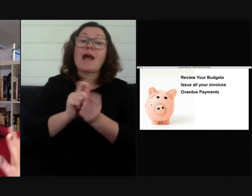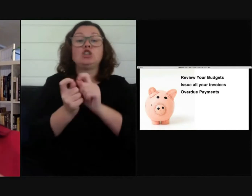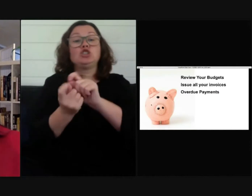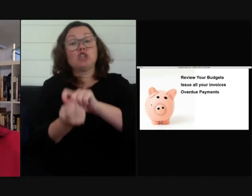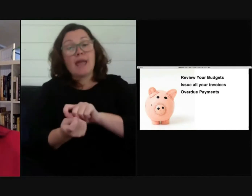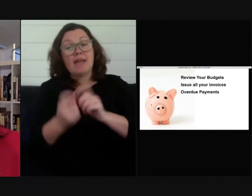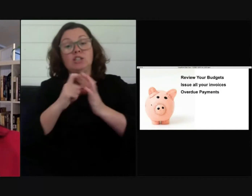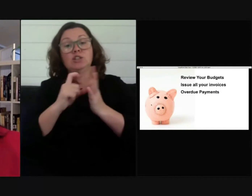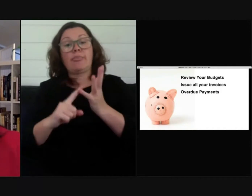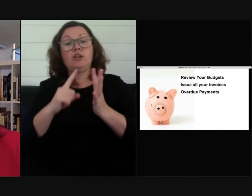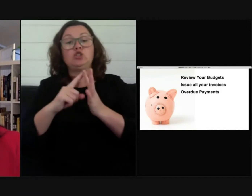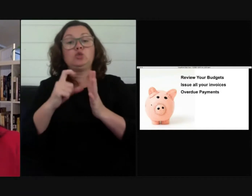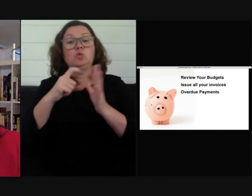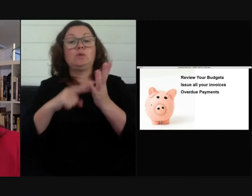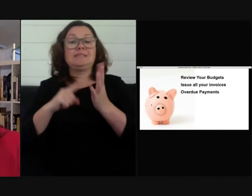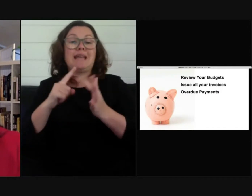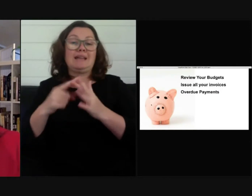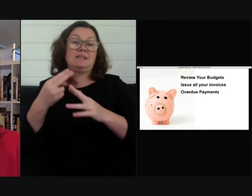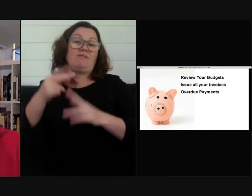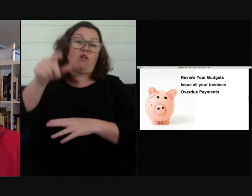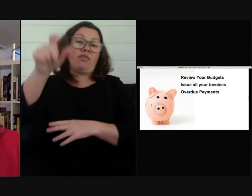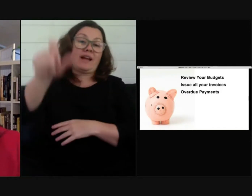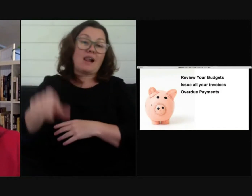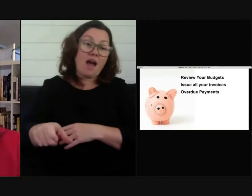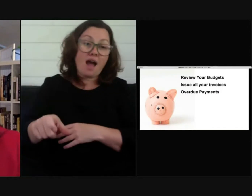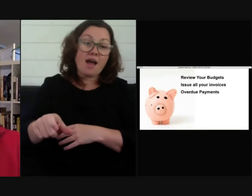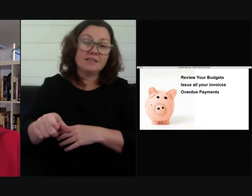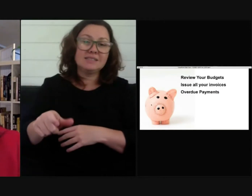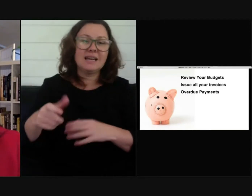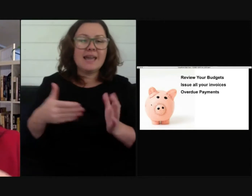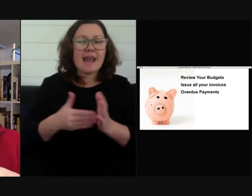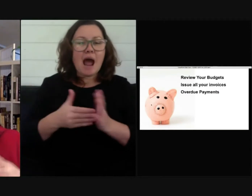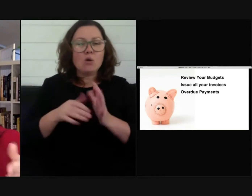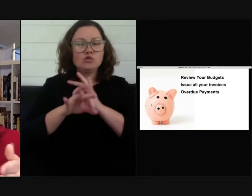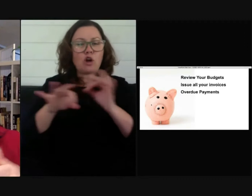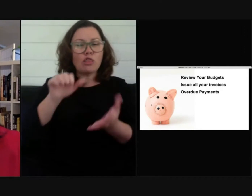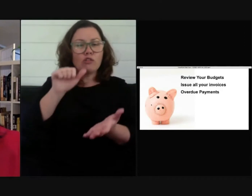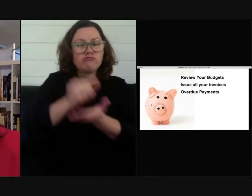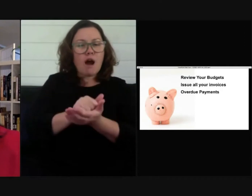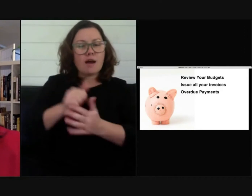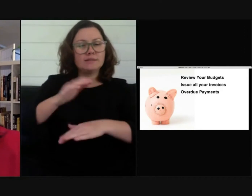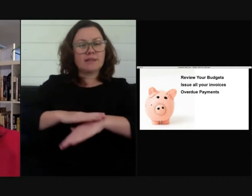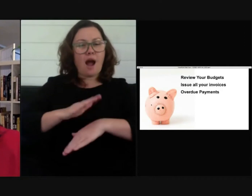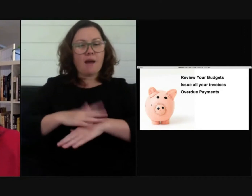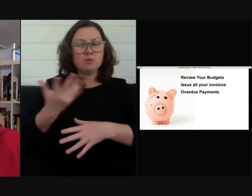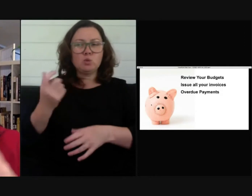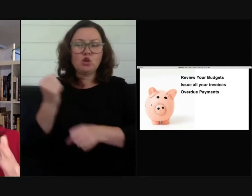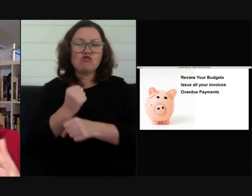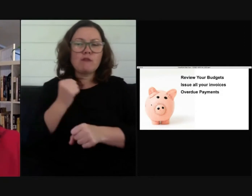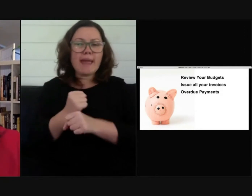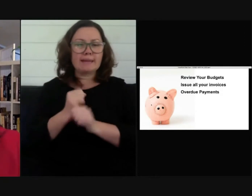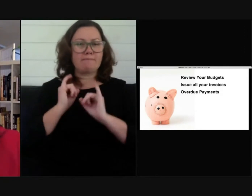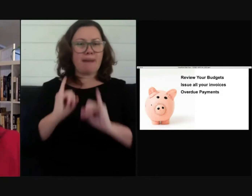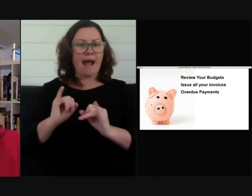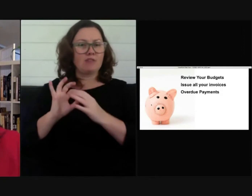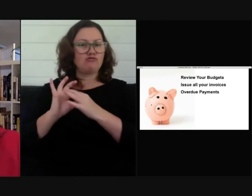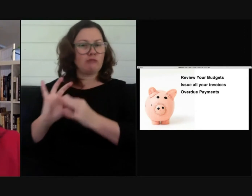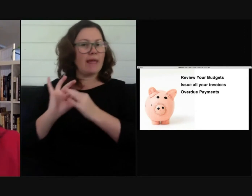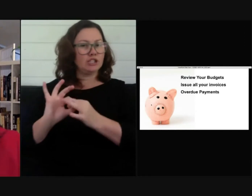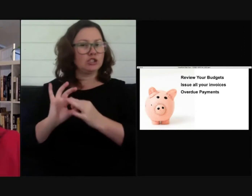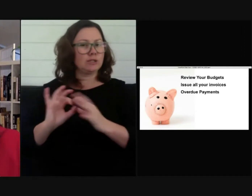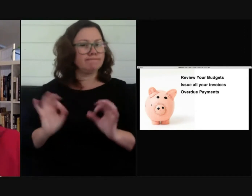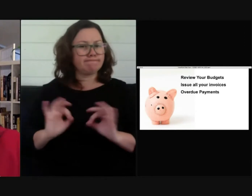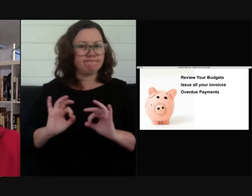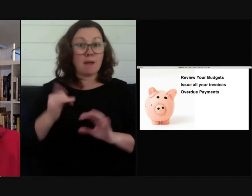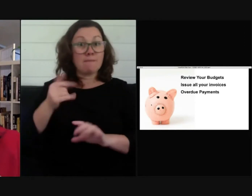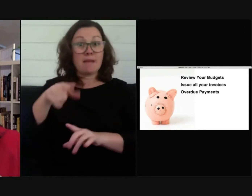the time to start creating bad relationships. So your clients might have specific funding issues, and